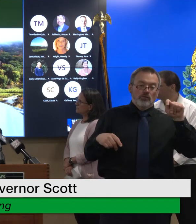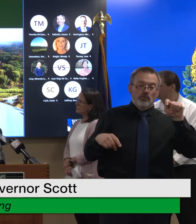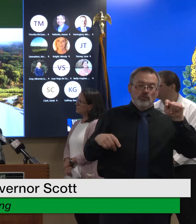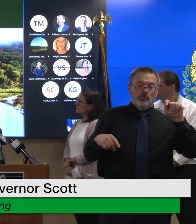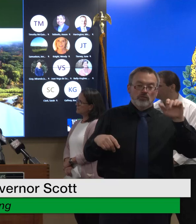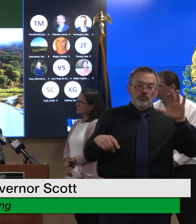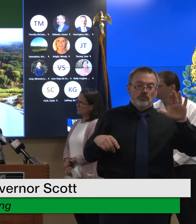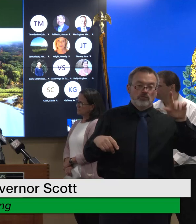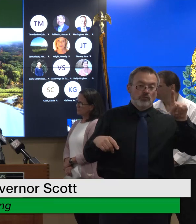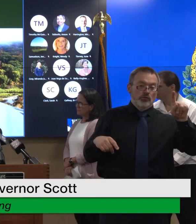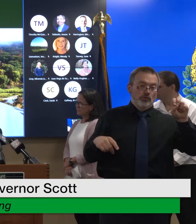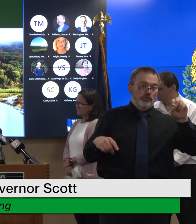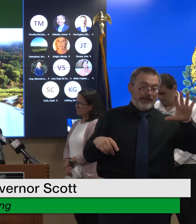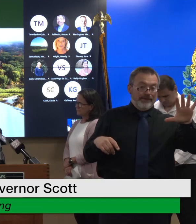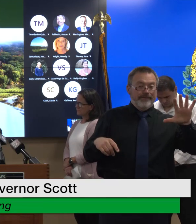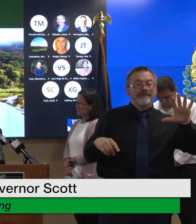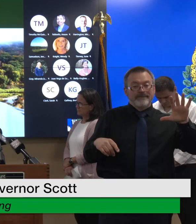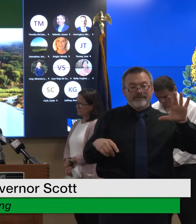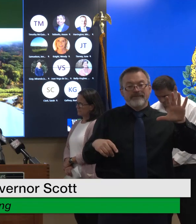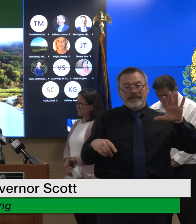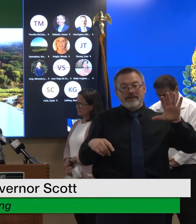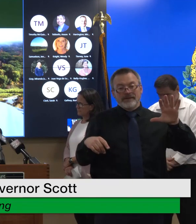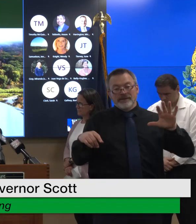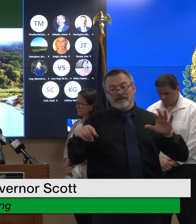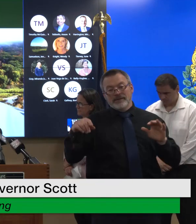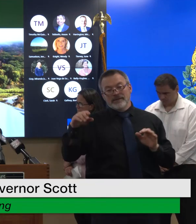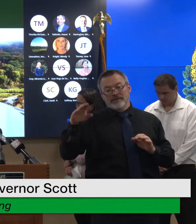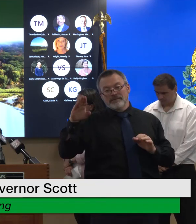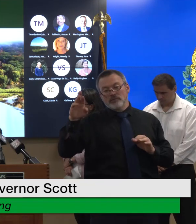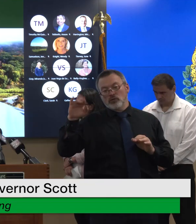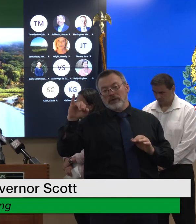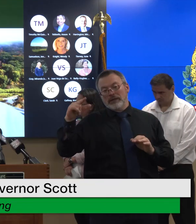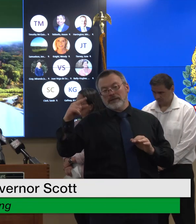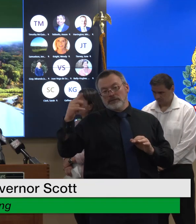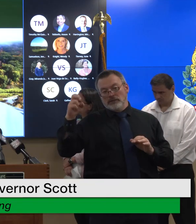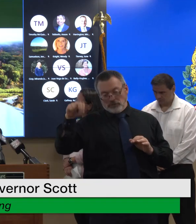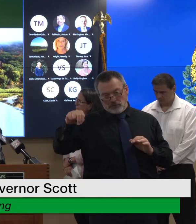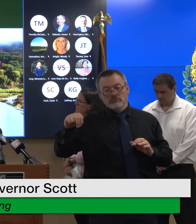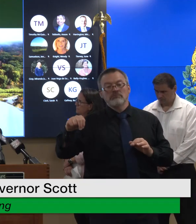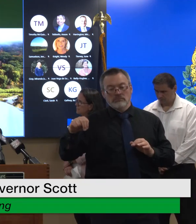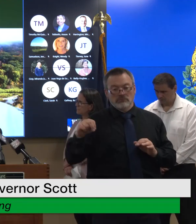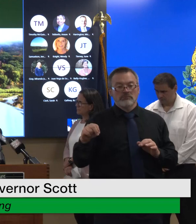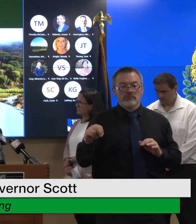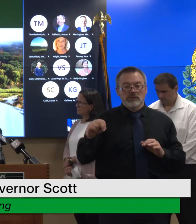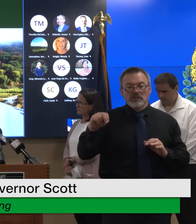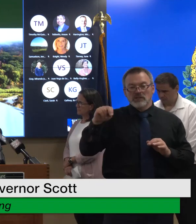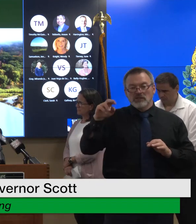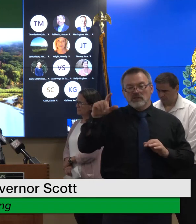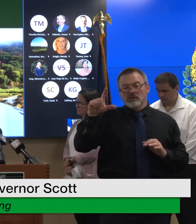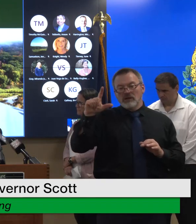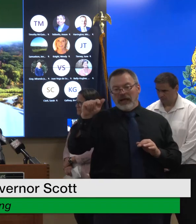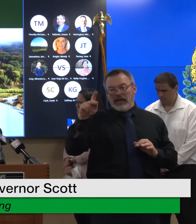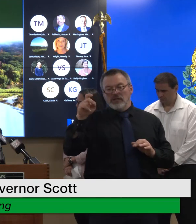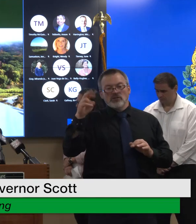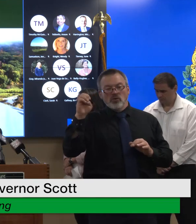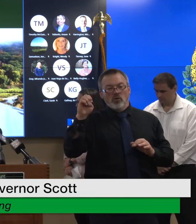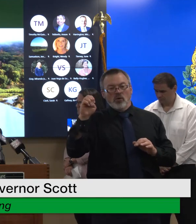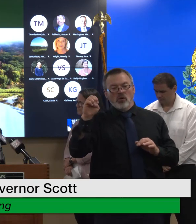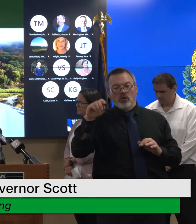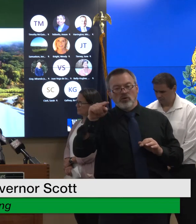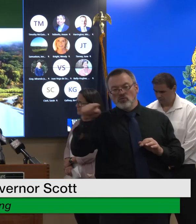Route 105 in Brighton, from Lakeshore Drive to Ethan Allen Drive,